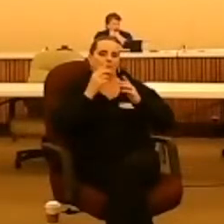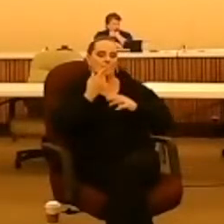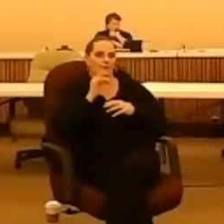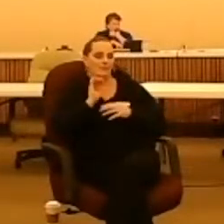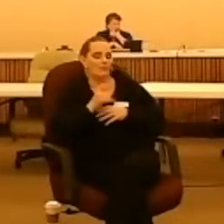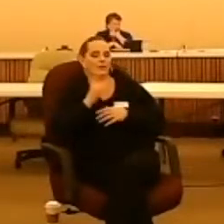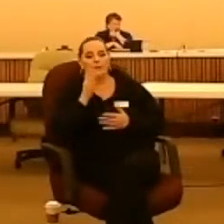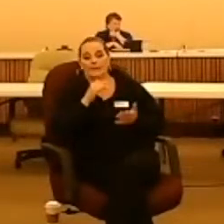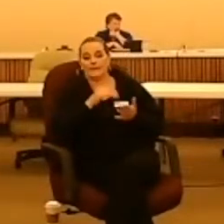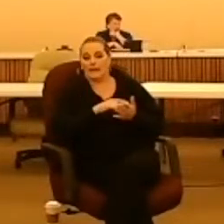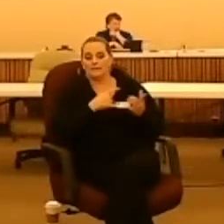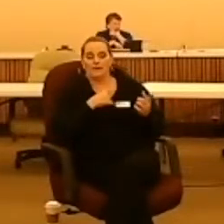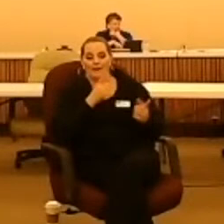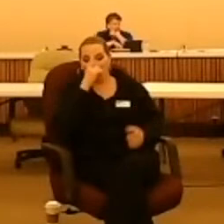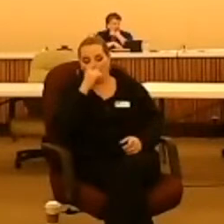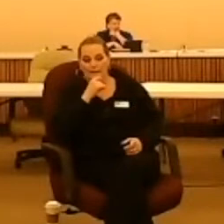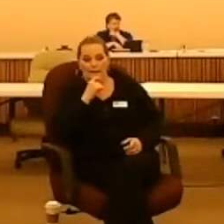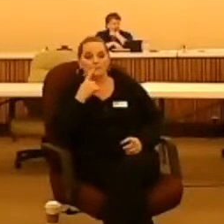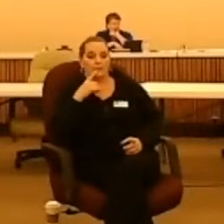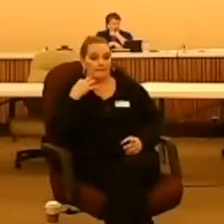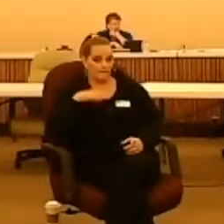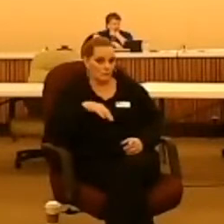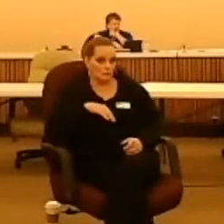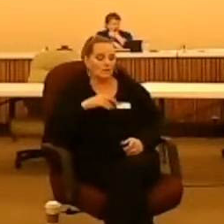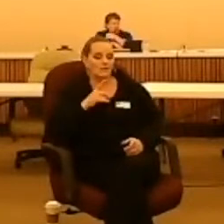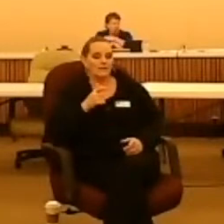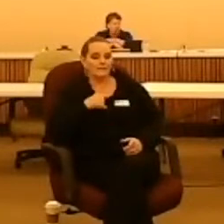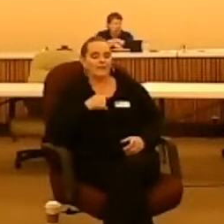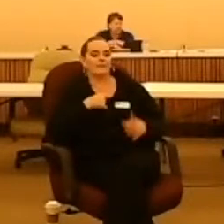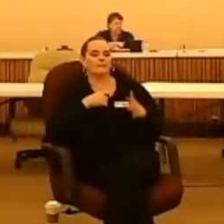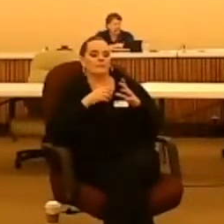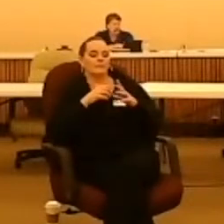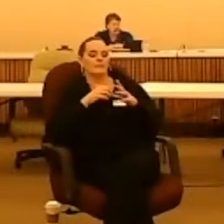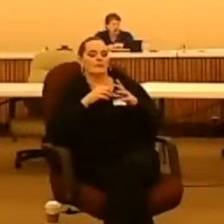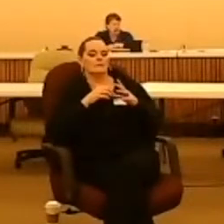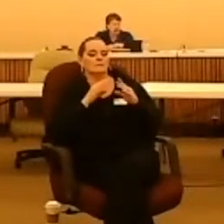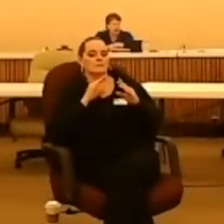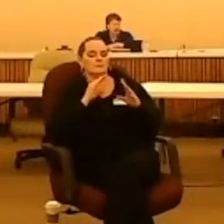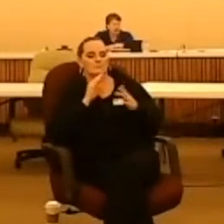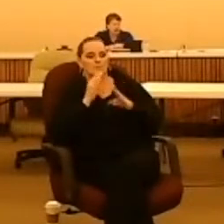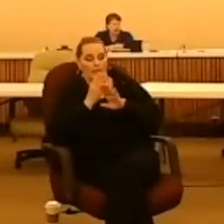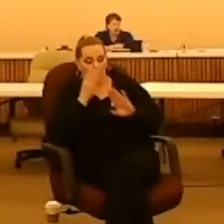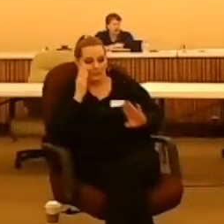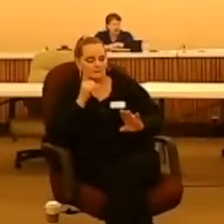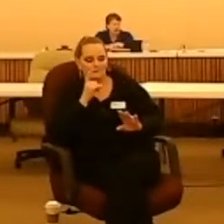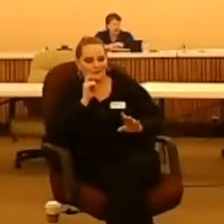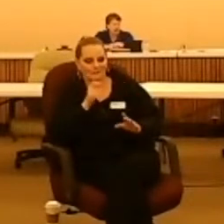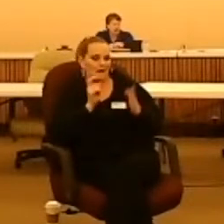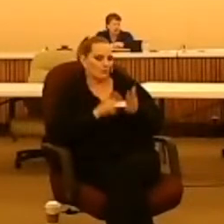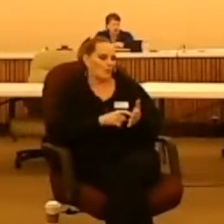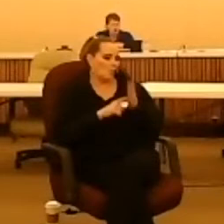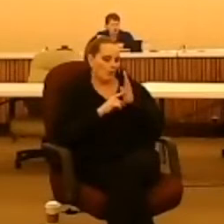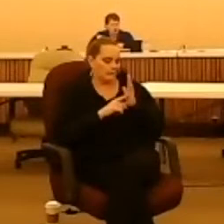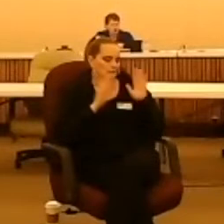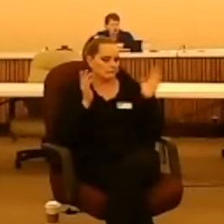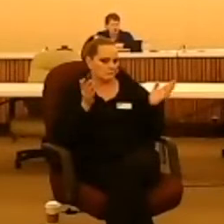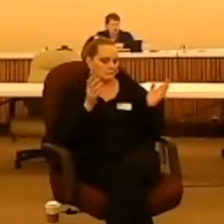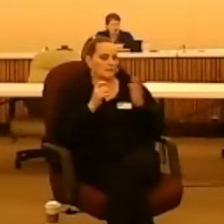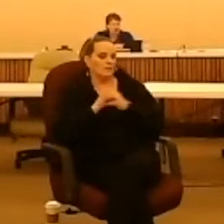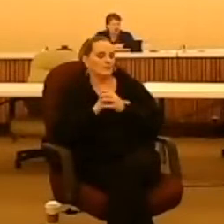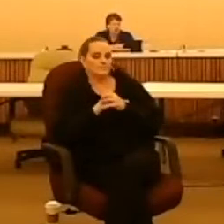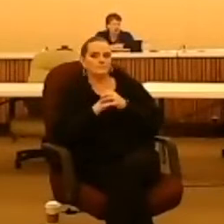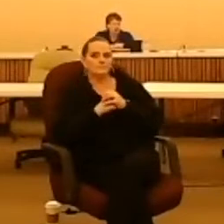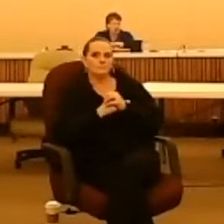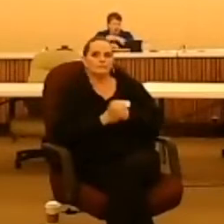whereas again, I do think it is beneficial to have the shuttle. To me, it's not as required from a